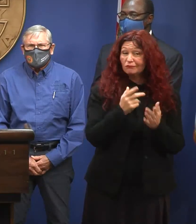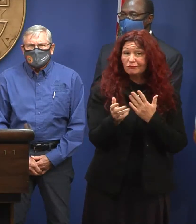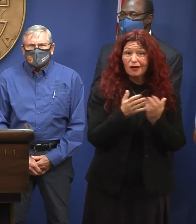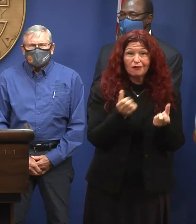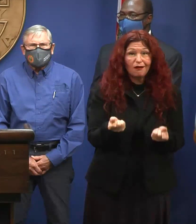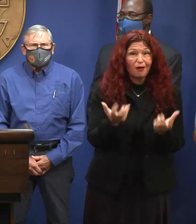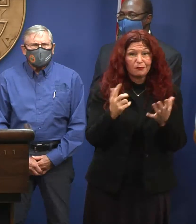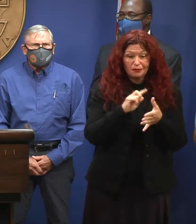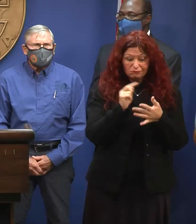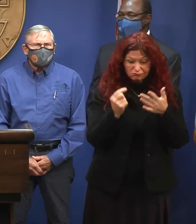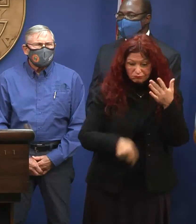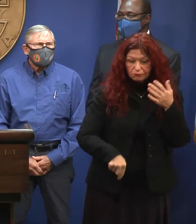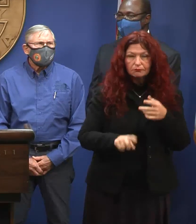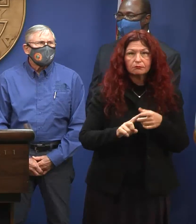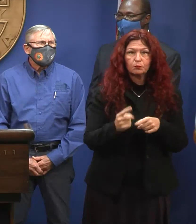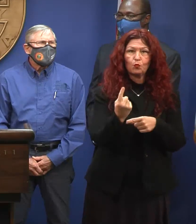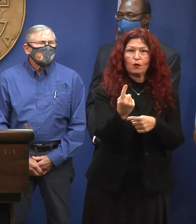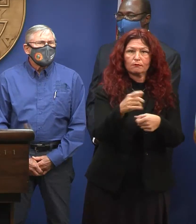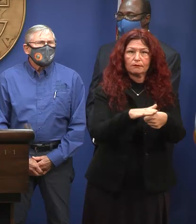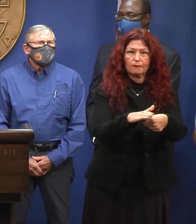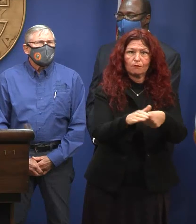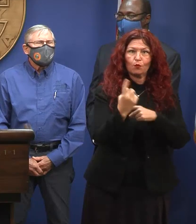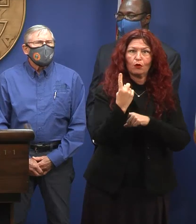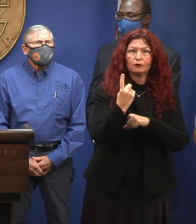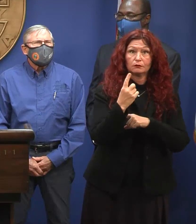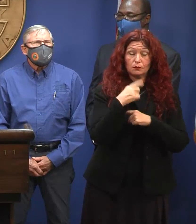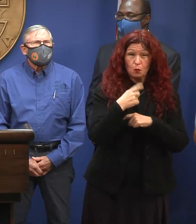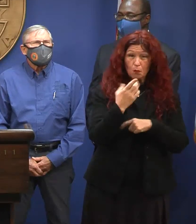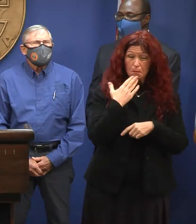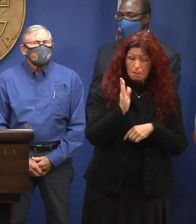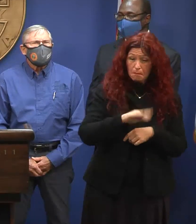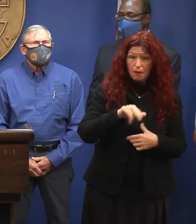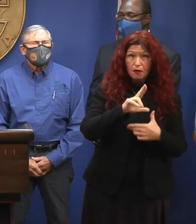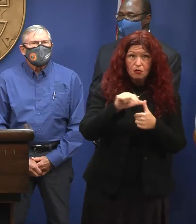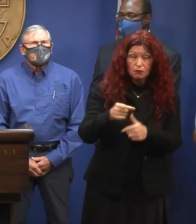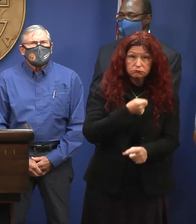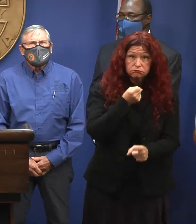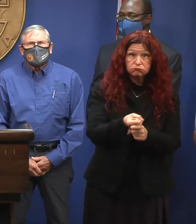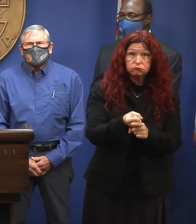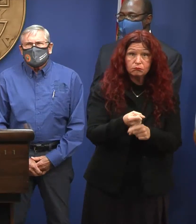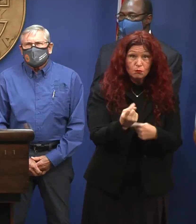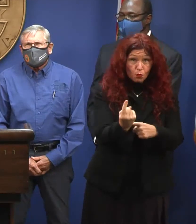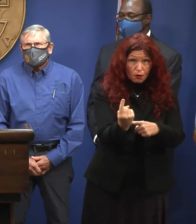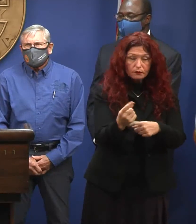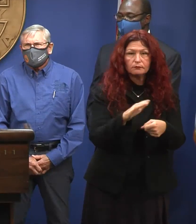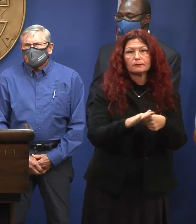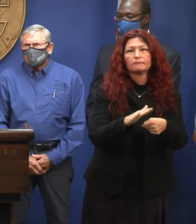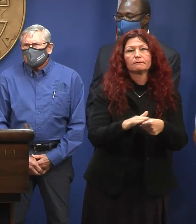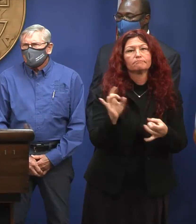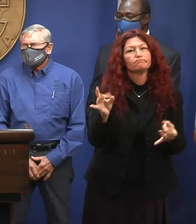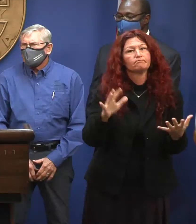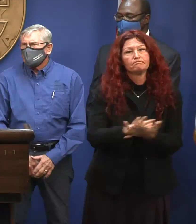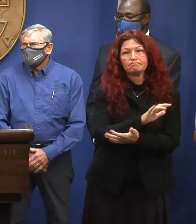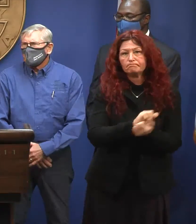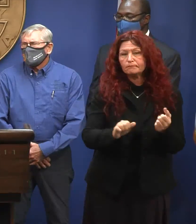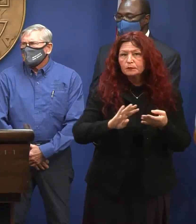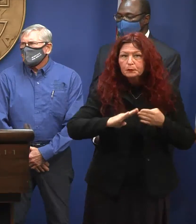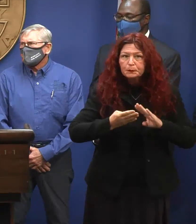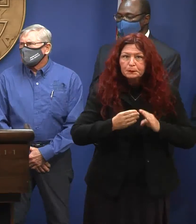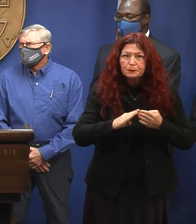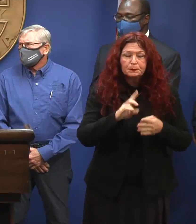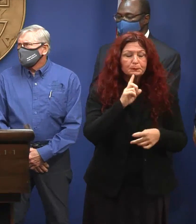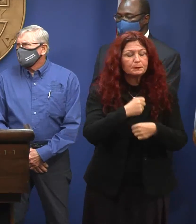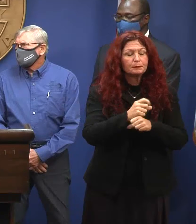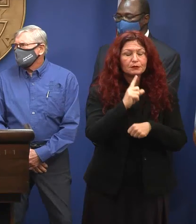impact on our community, and so we will not skip or skimp on any of the preparations to make sure that we are fully protected